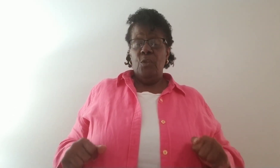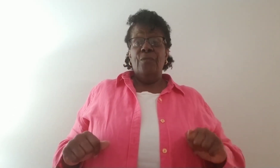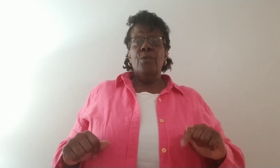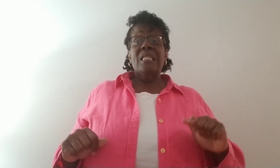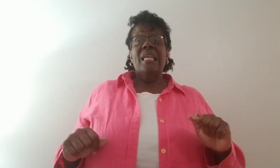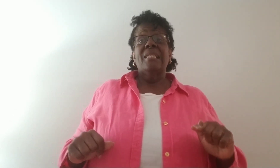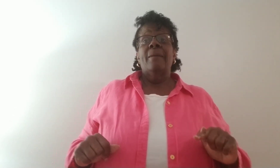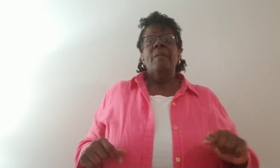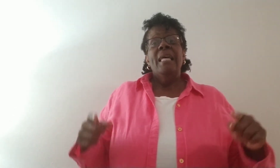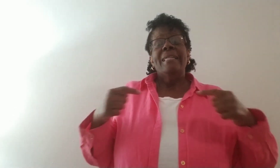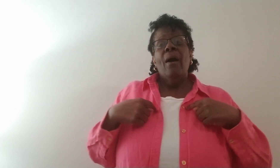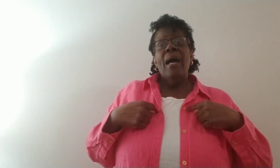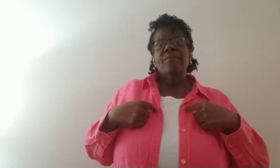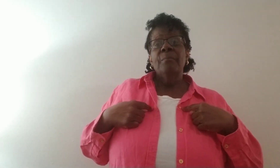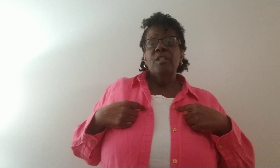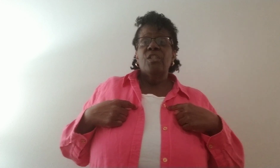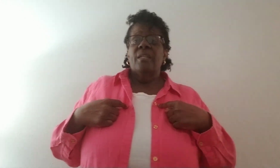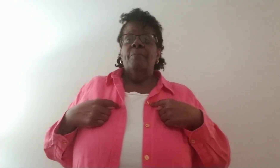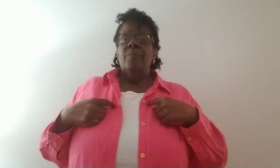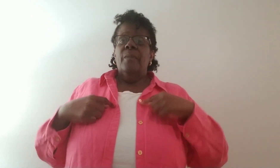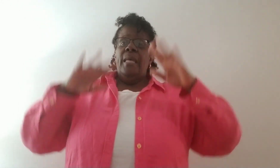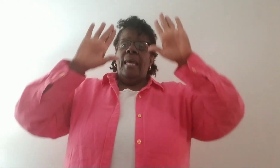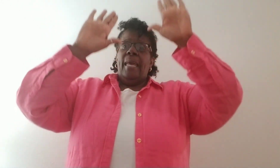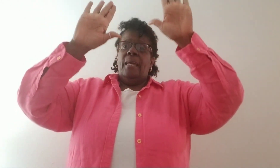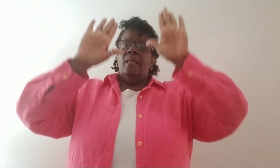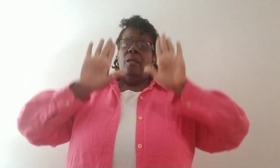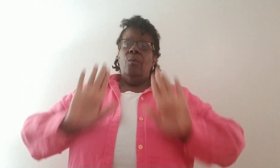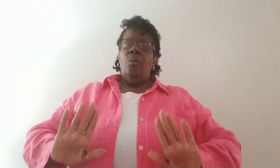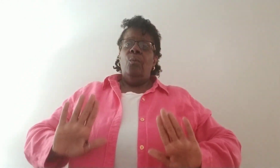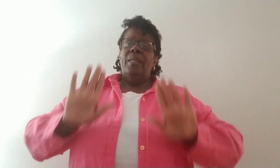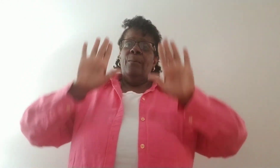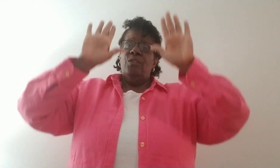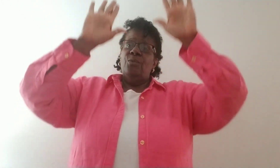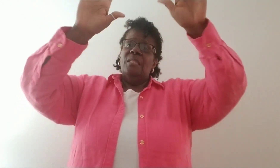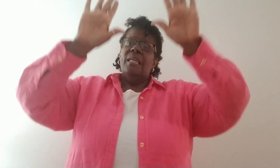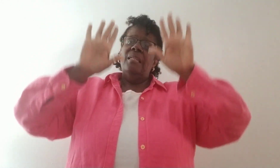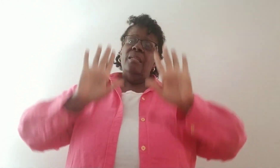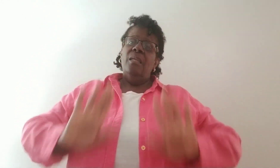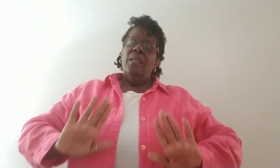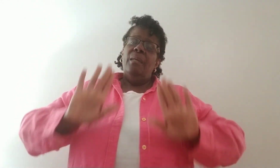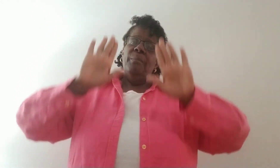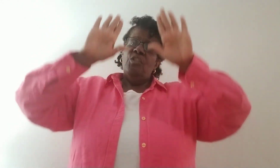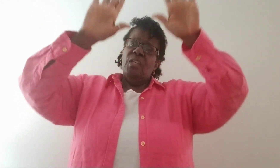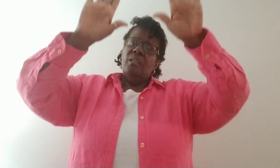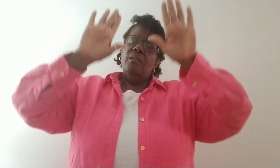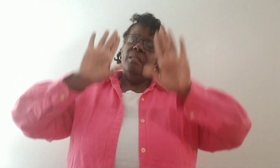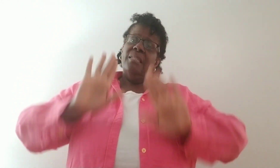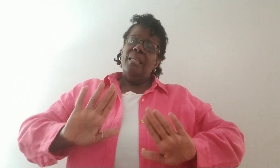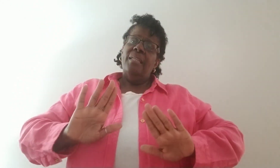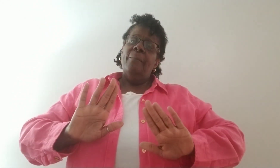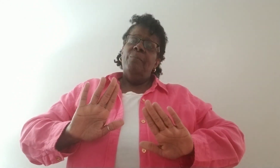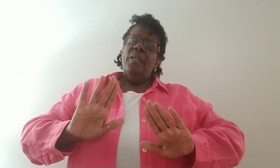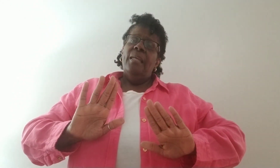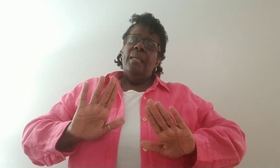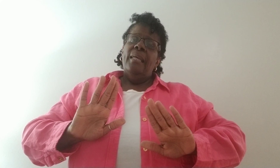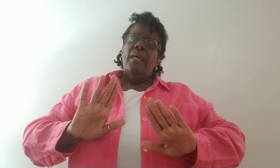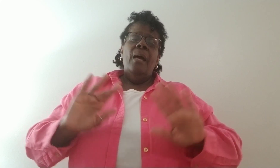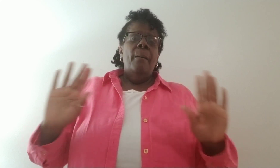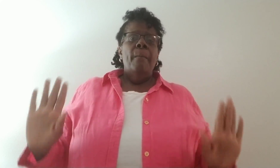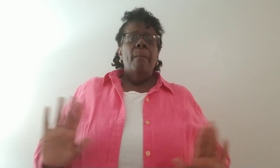first, Sunday. Now, I'm from Michigan, and when I would do Sunday in Michigan, Sunday.